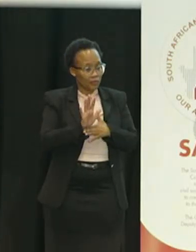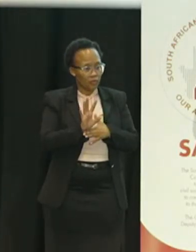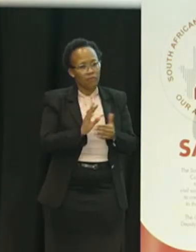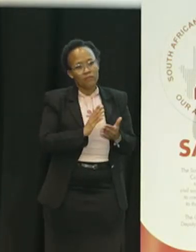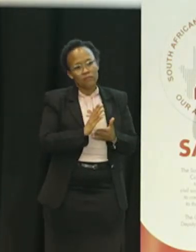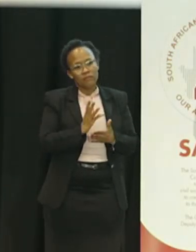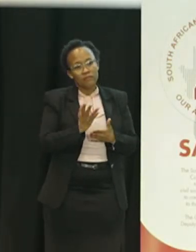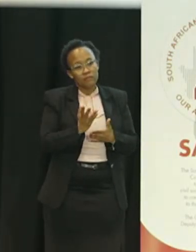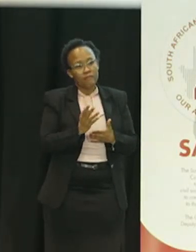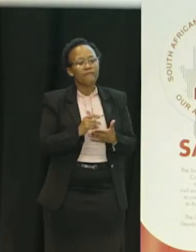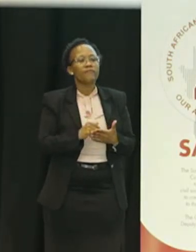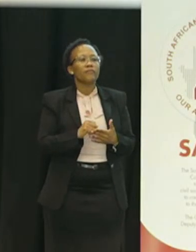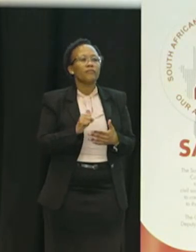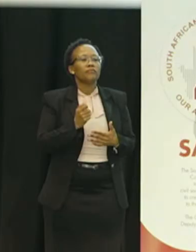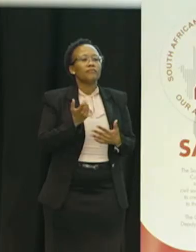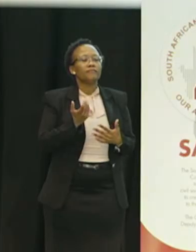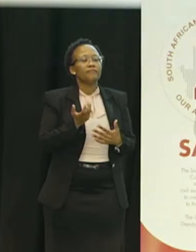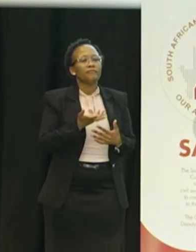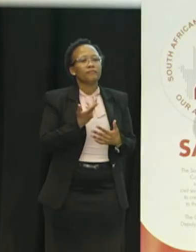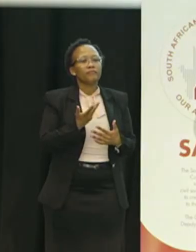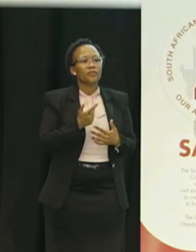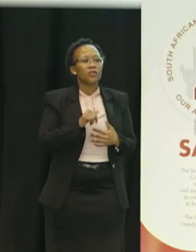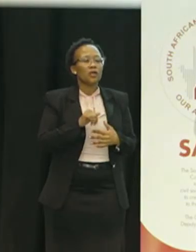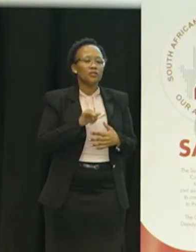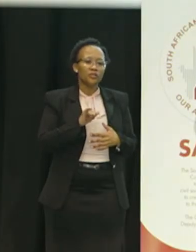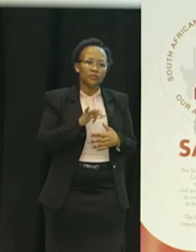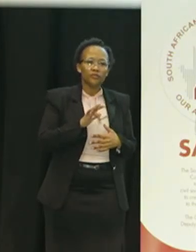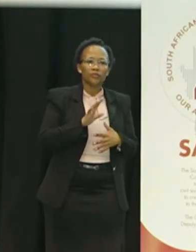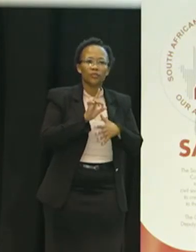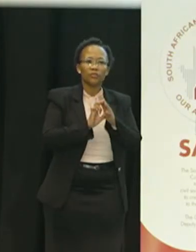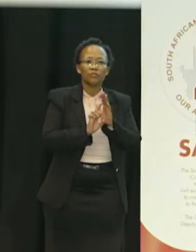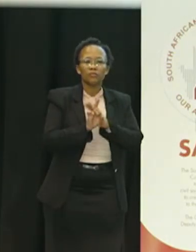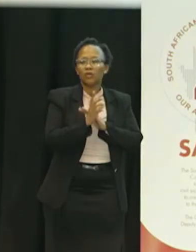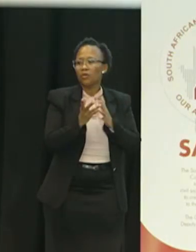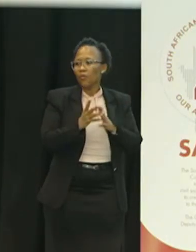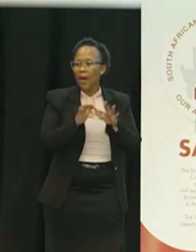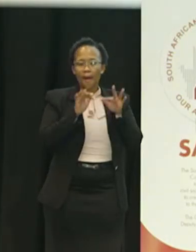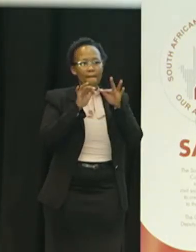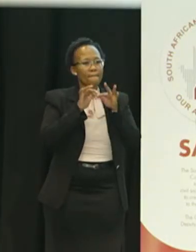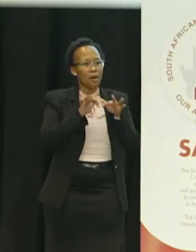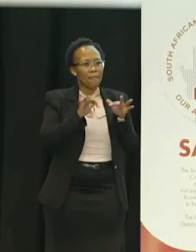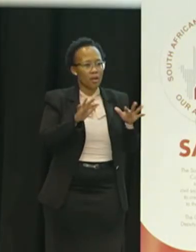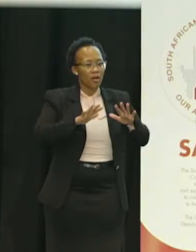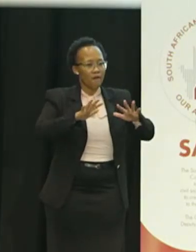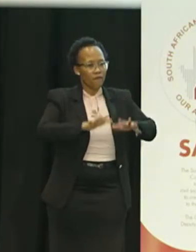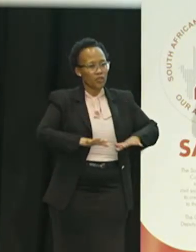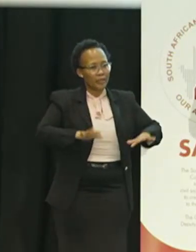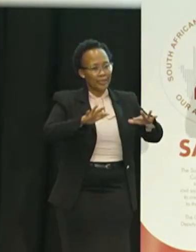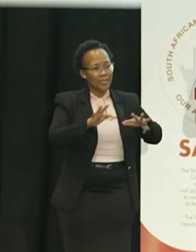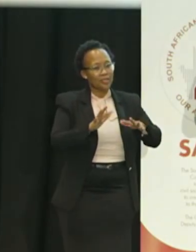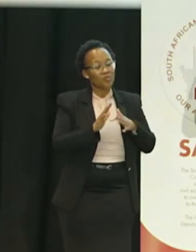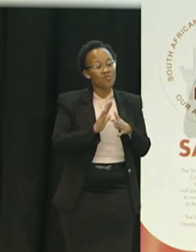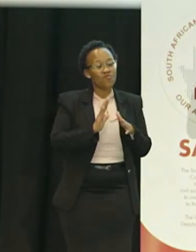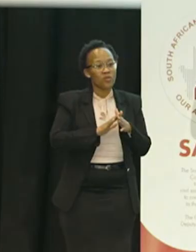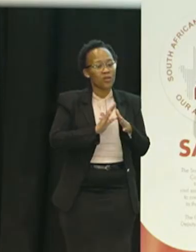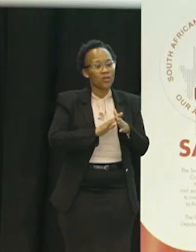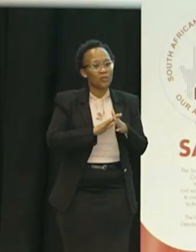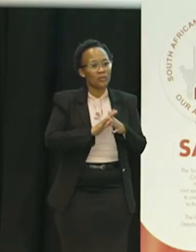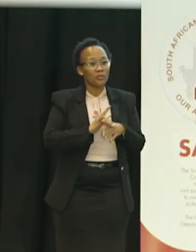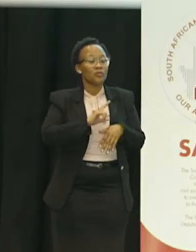that stopped going to public health facilities as given to us as reasons why they stopped going.